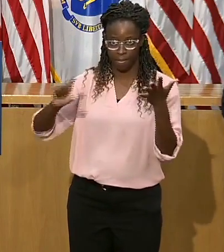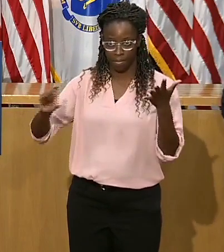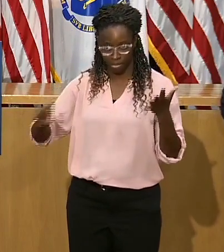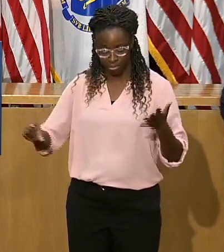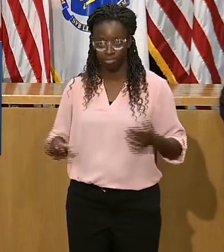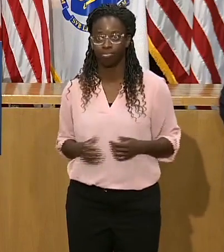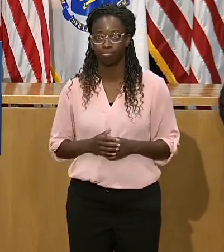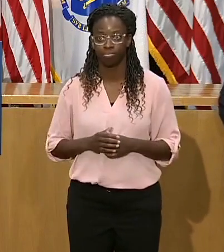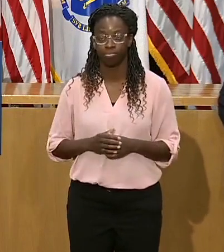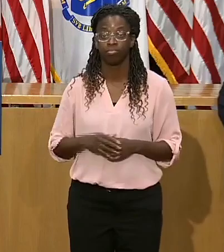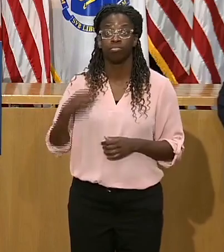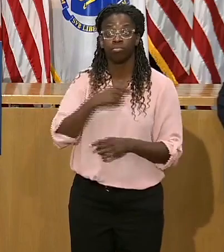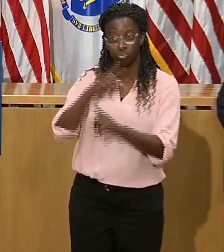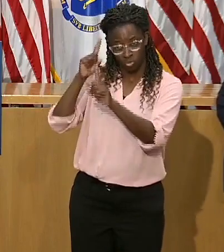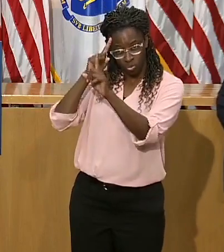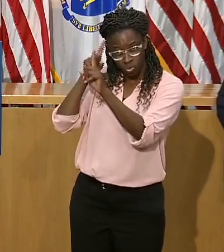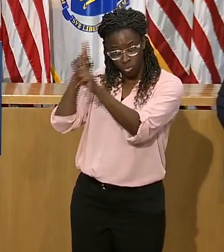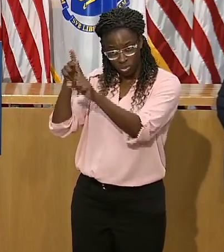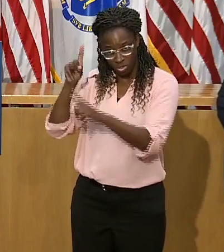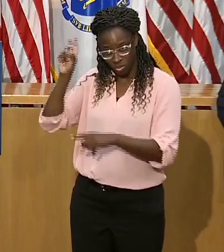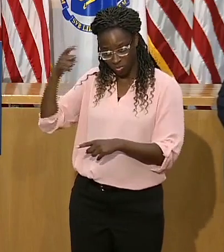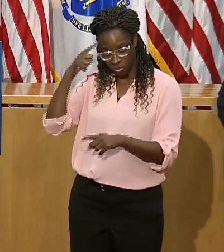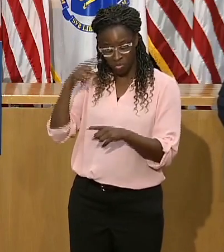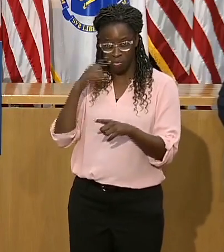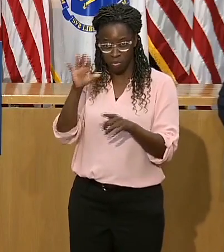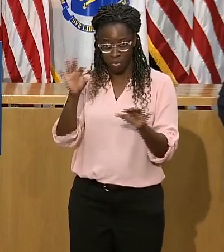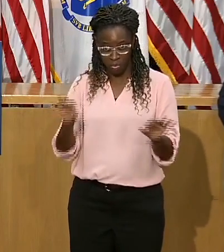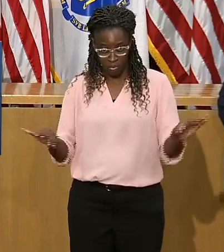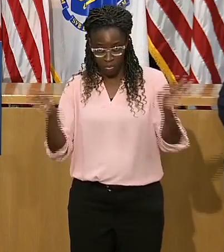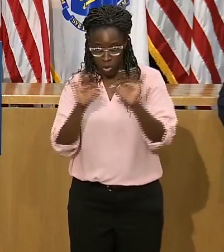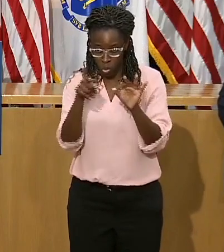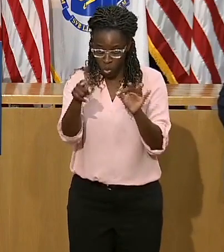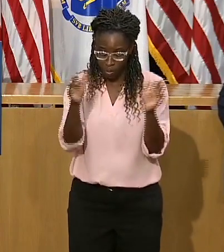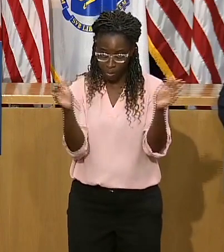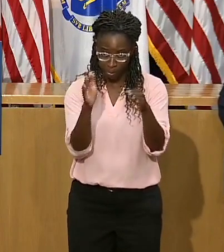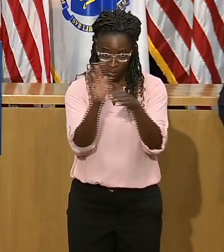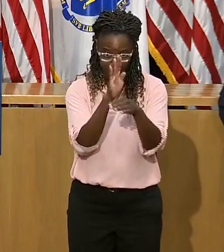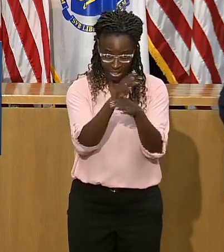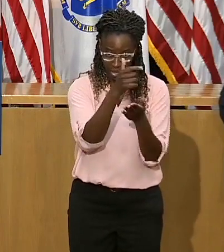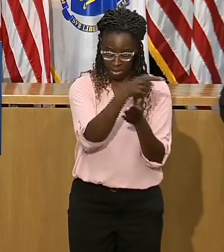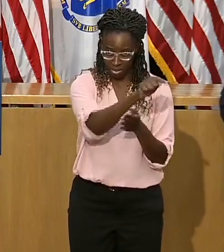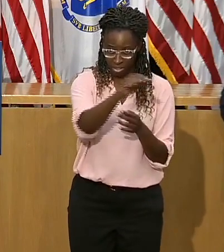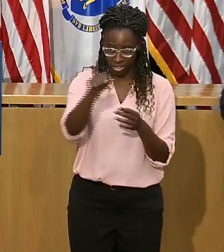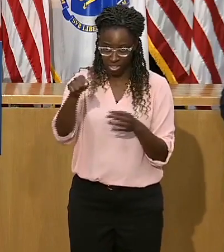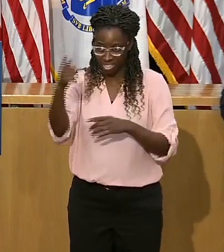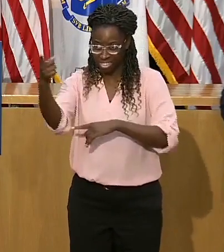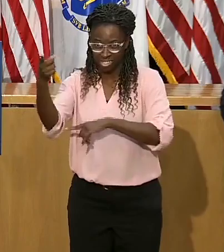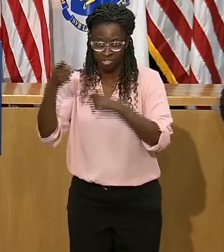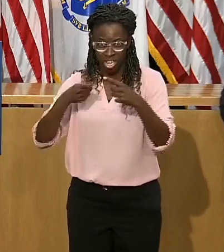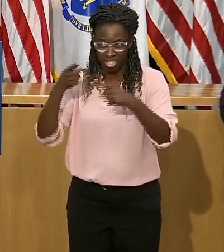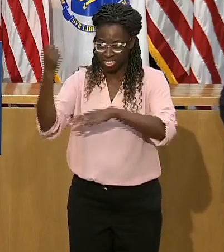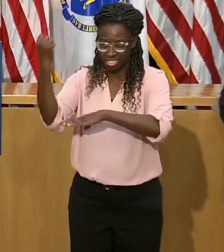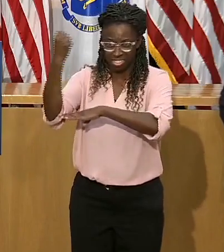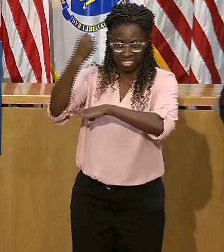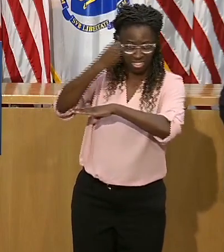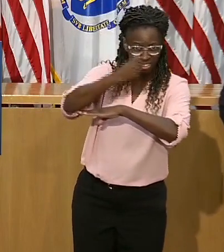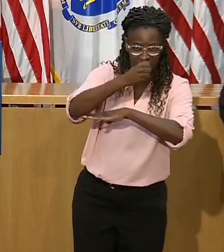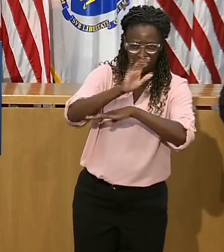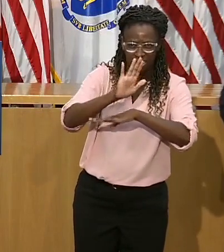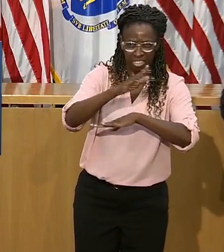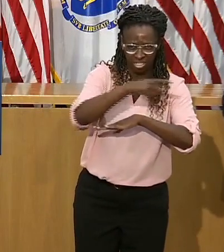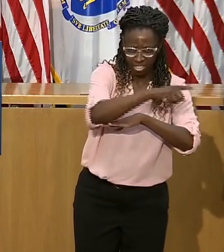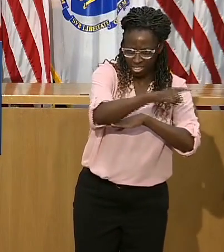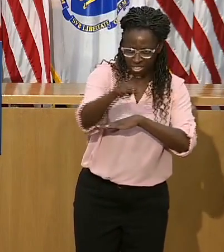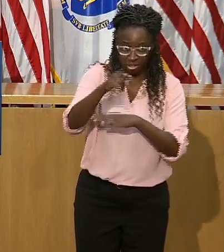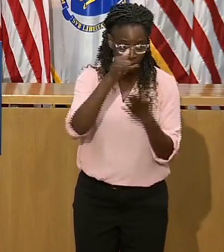empoweringsmallbusiness.org to find the applications for those grants, and those applications are available starting today. To ensure that those who